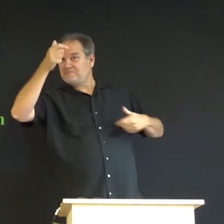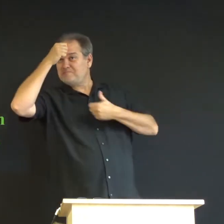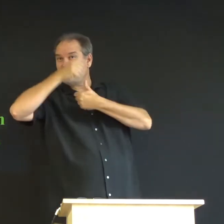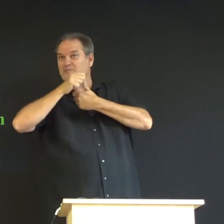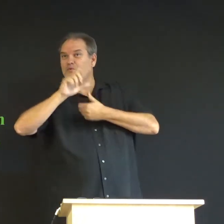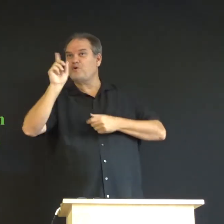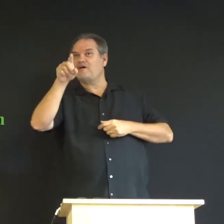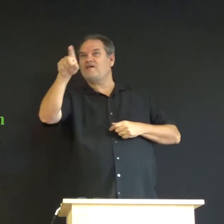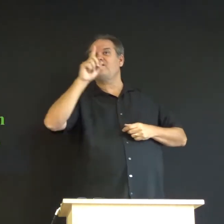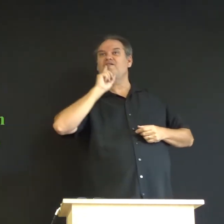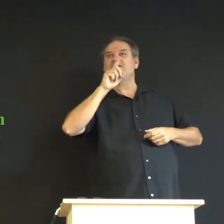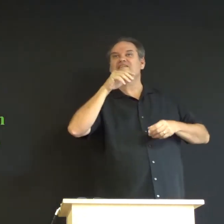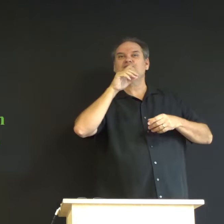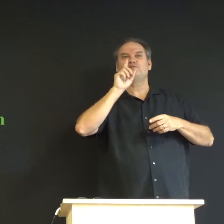then